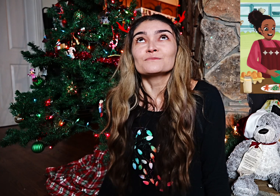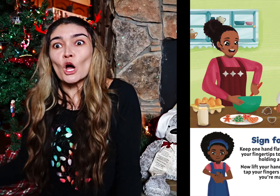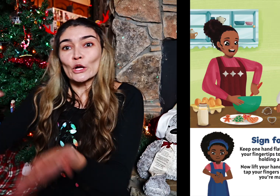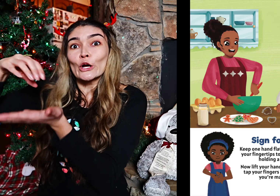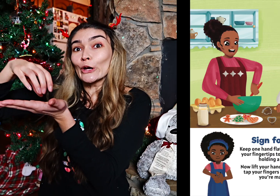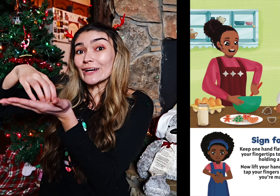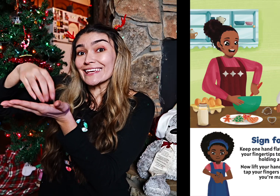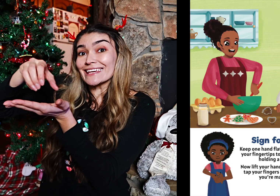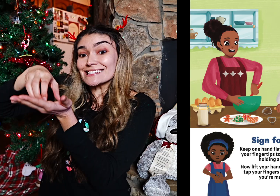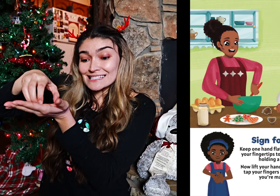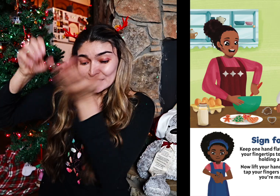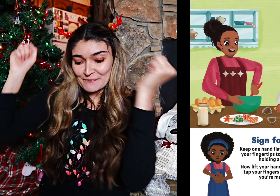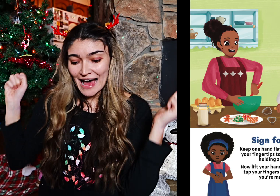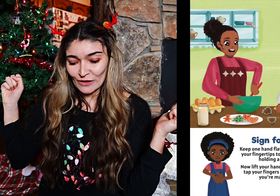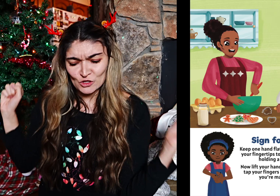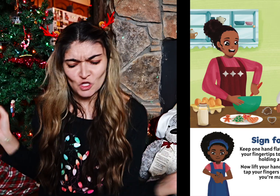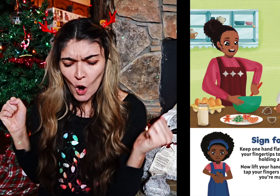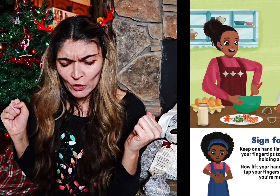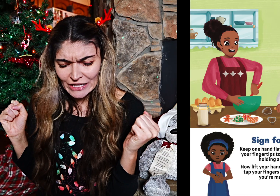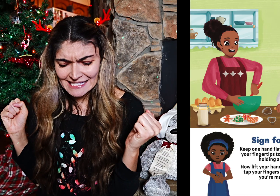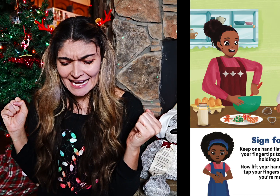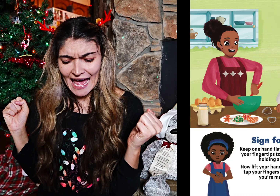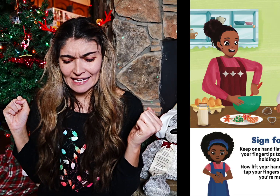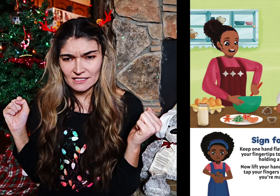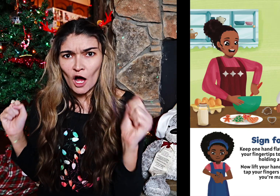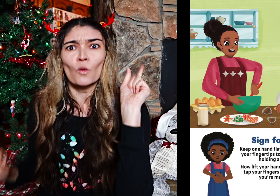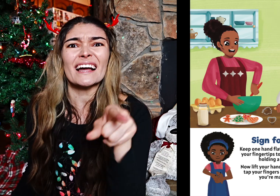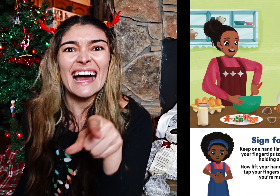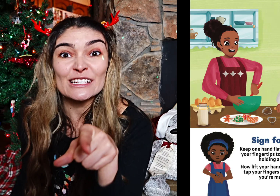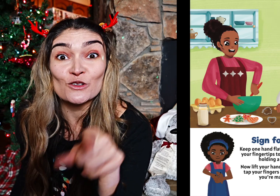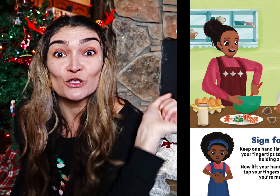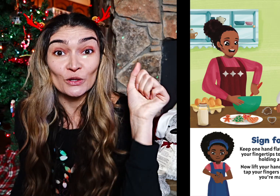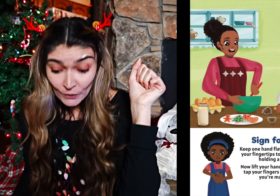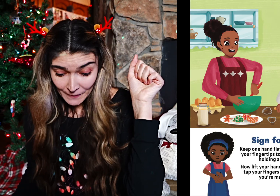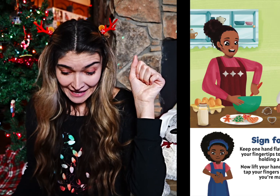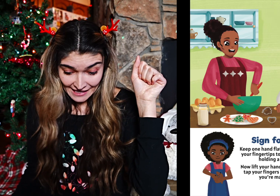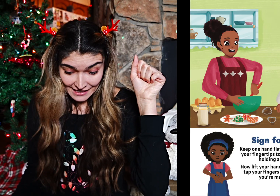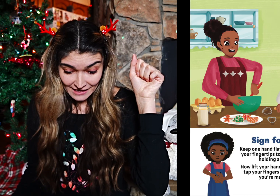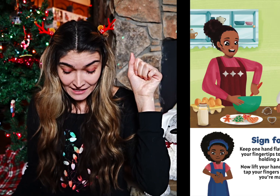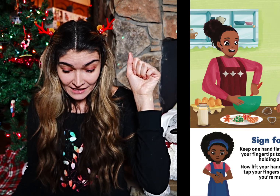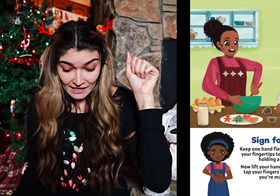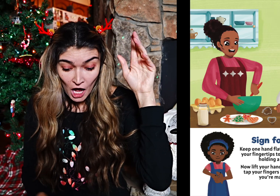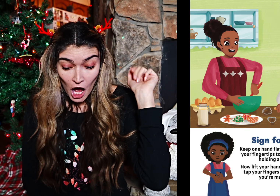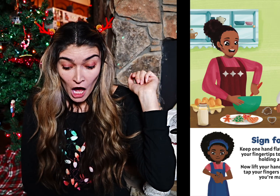Okay. Cookies smell so good tonight. What kind do you make?